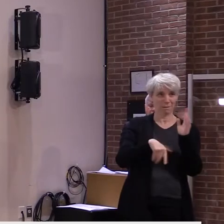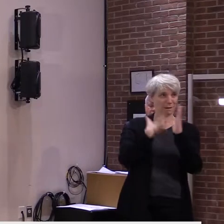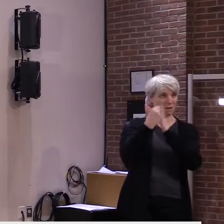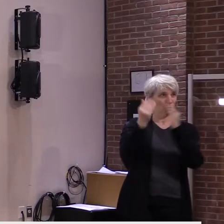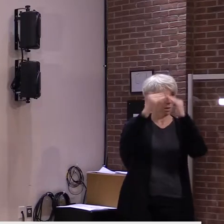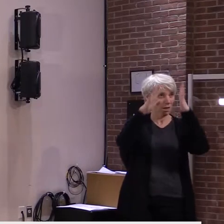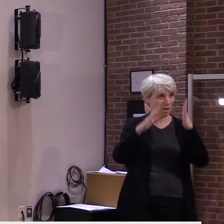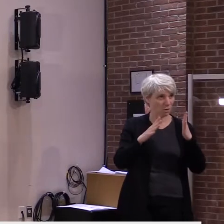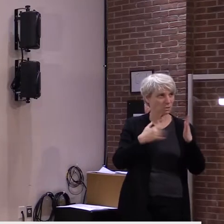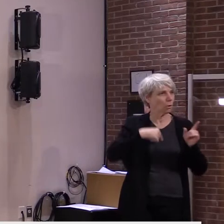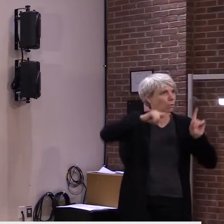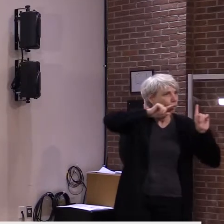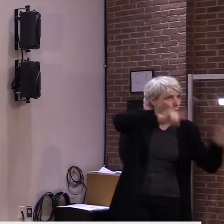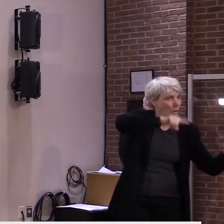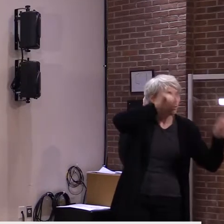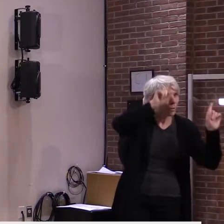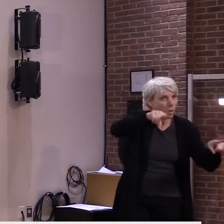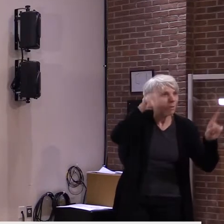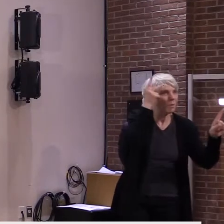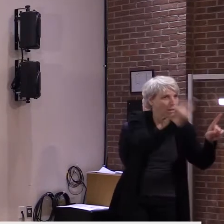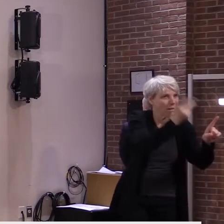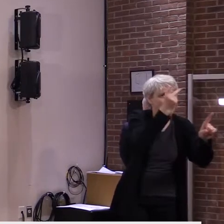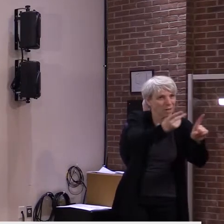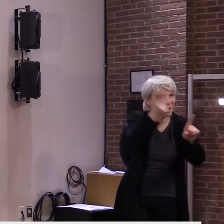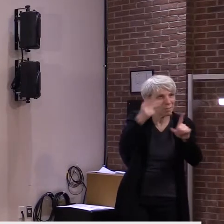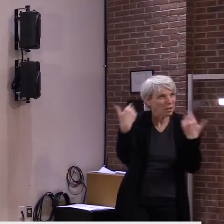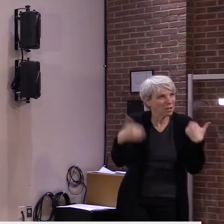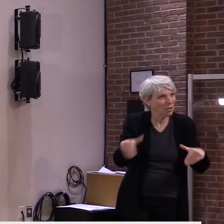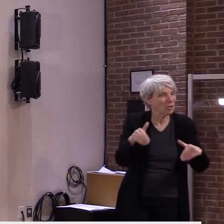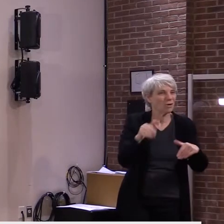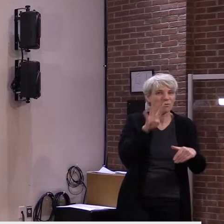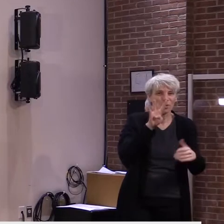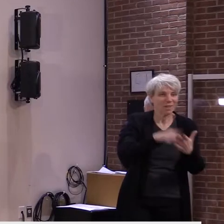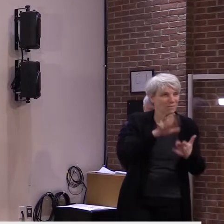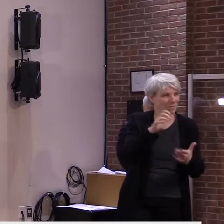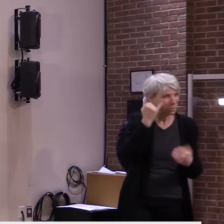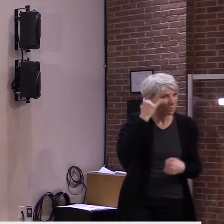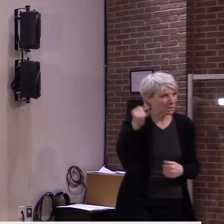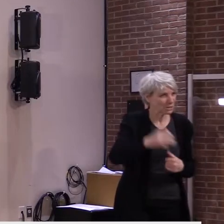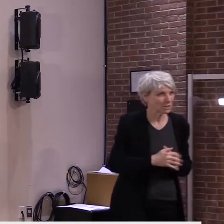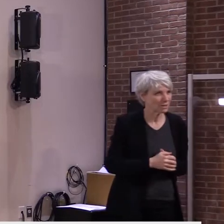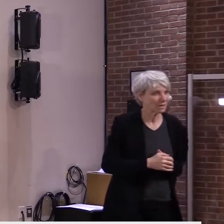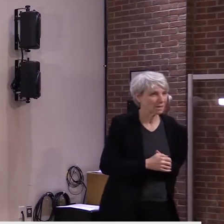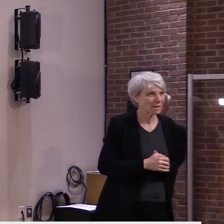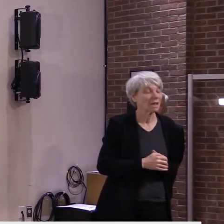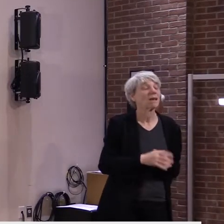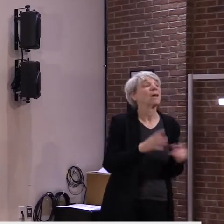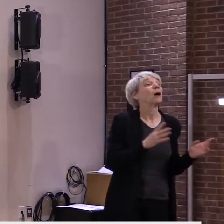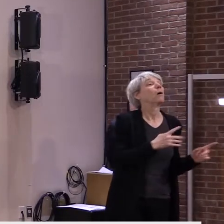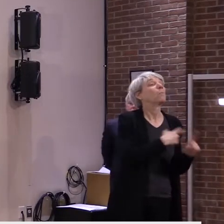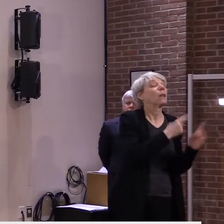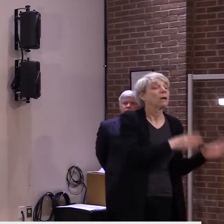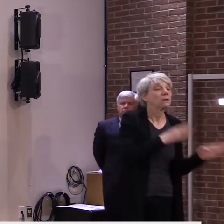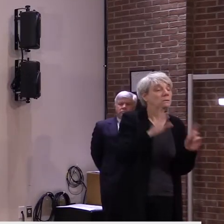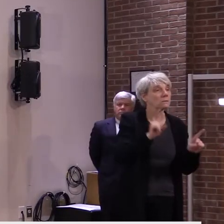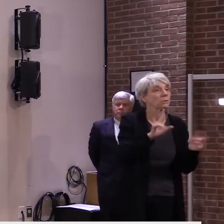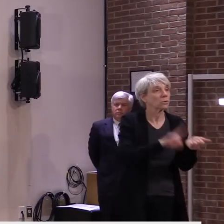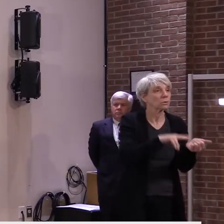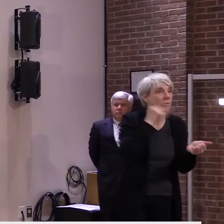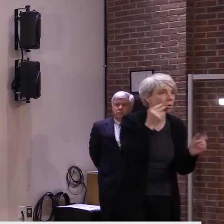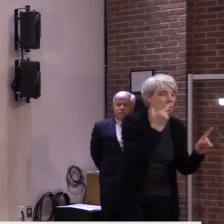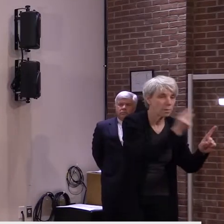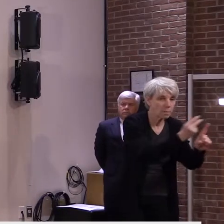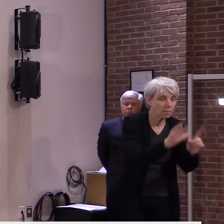and significant role in all vaccination efforts, from giving shots to people in skilled nursing facilities,